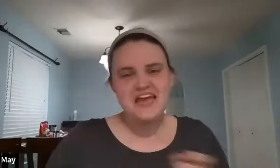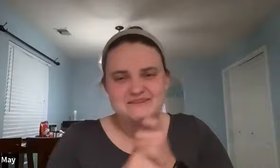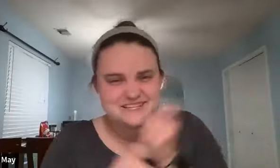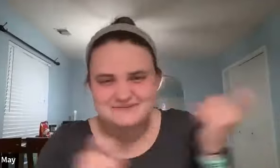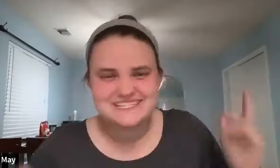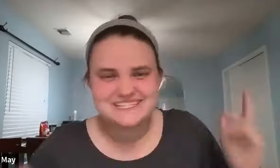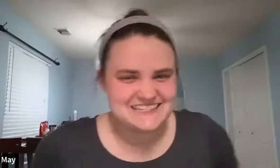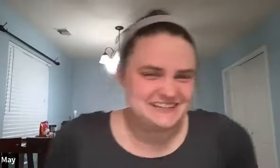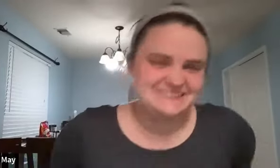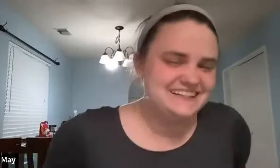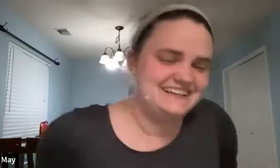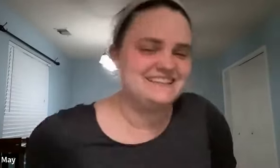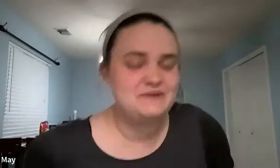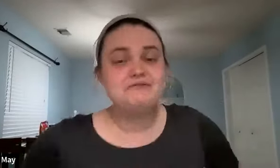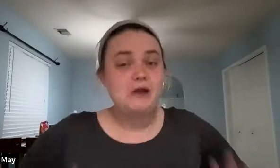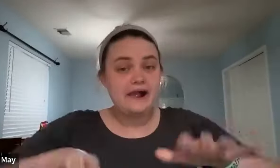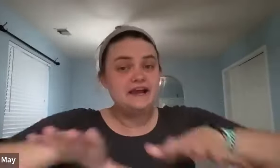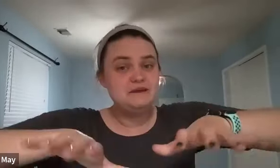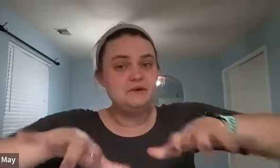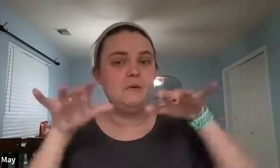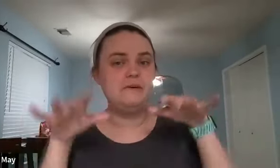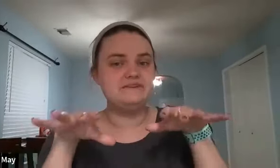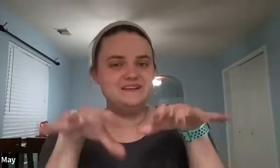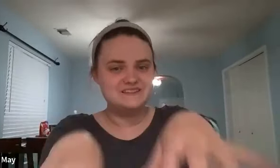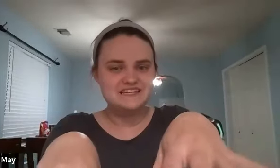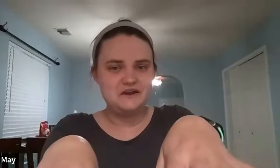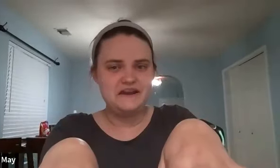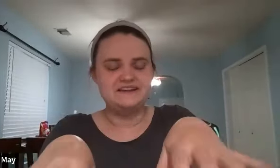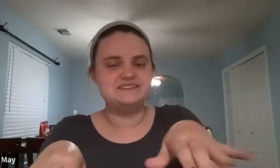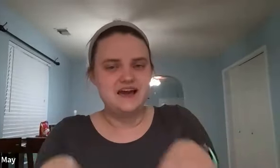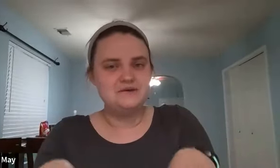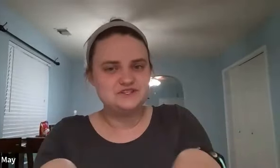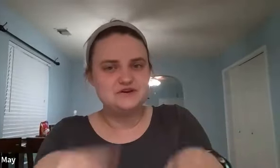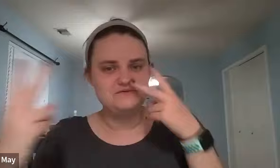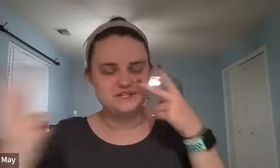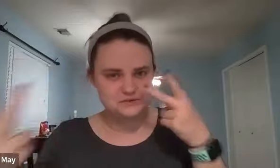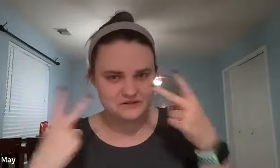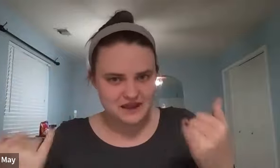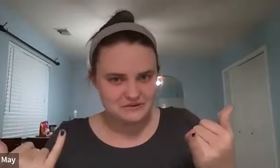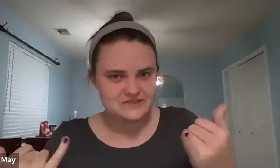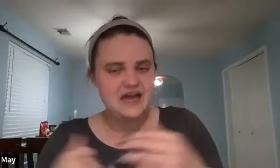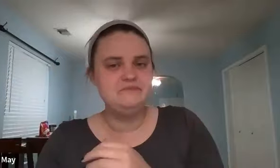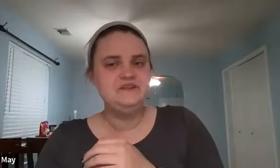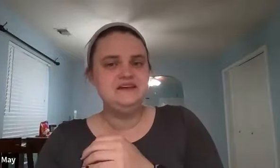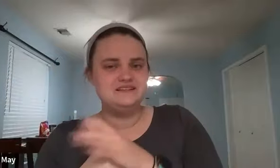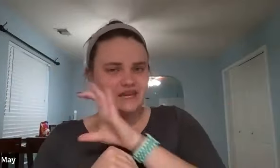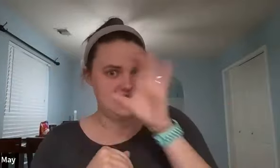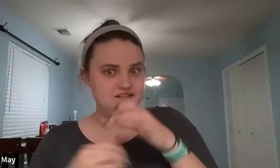I'm just gonna be teasing you because whenever I can see their hands, I'm so visual now with that. Because like I had